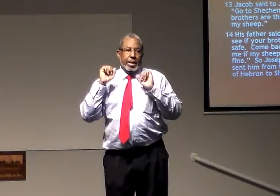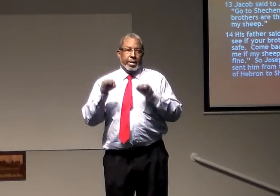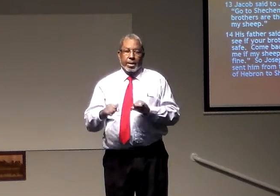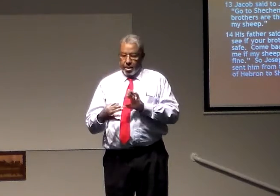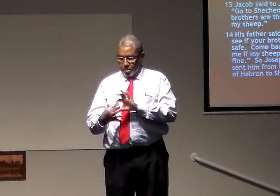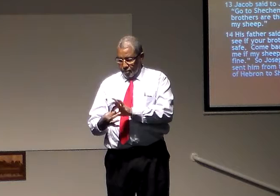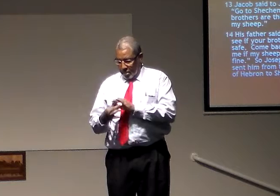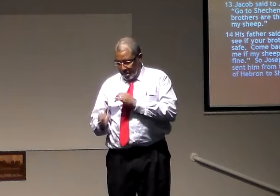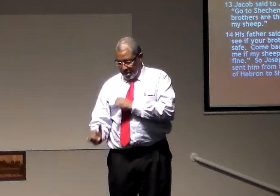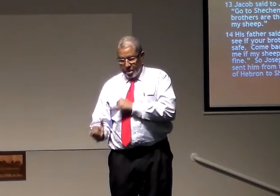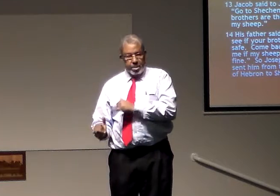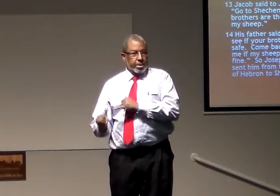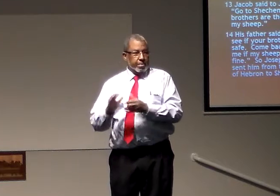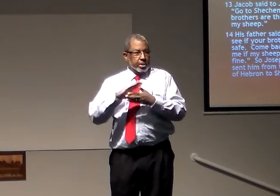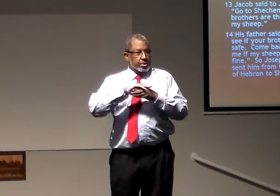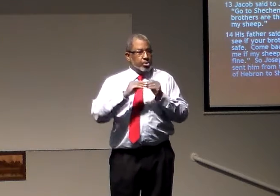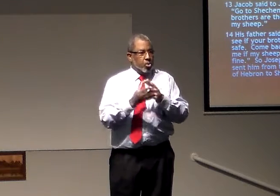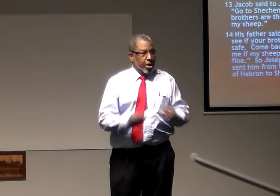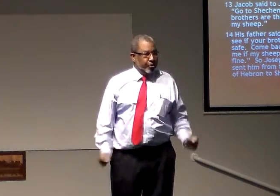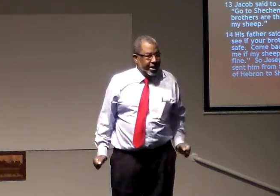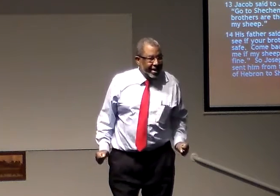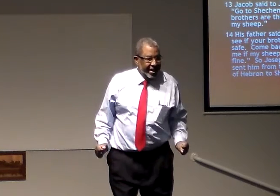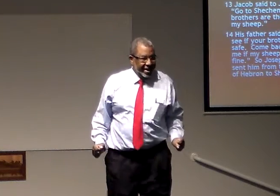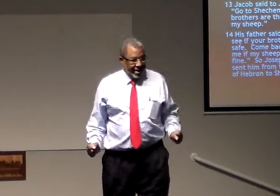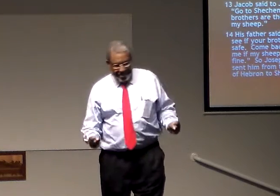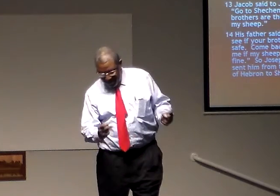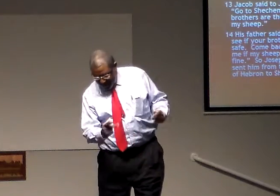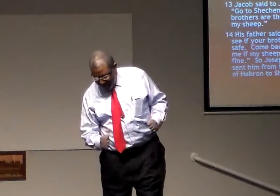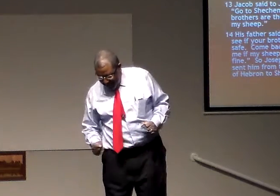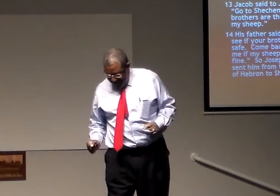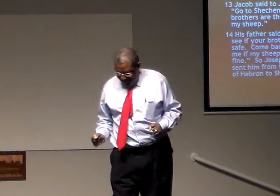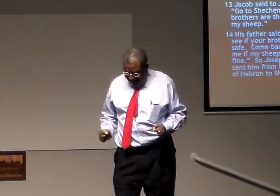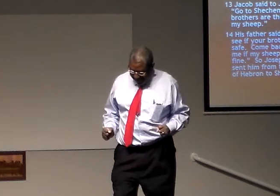back, I can relate to Joseph to the story.